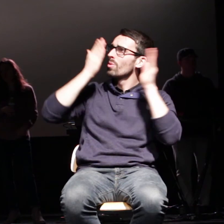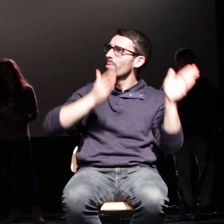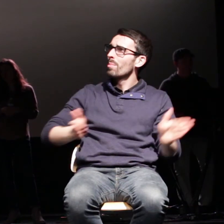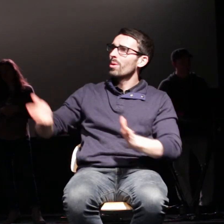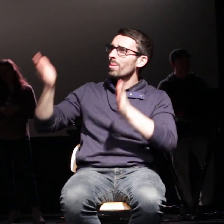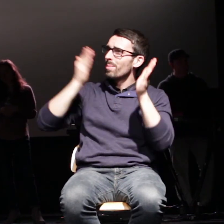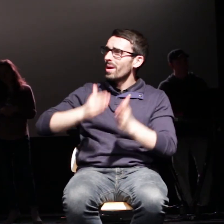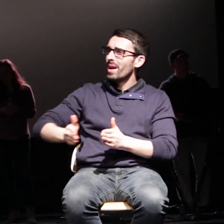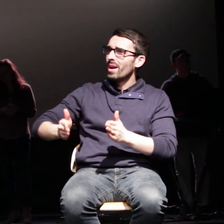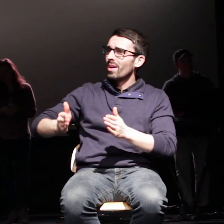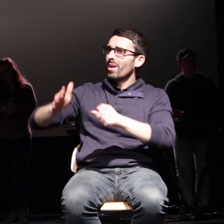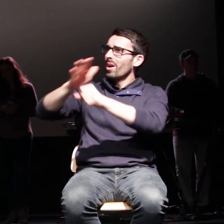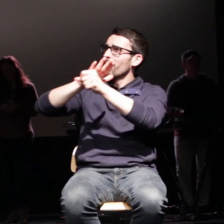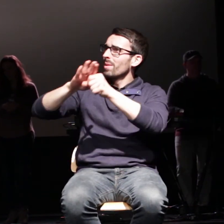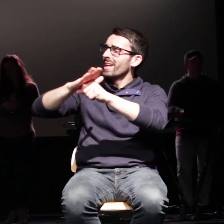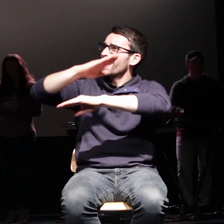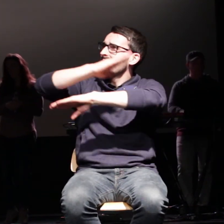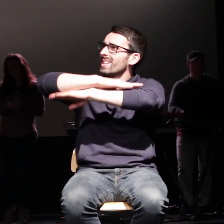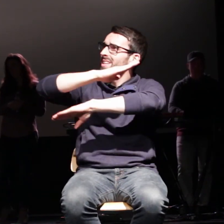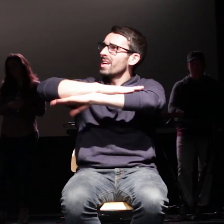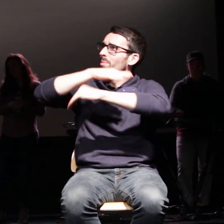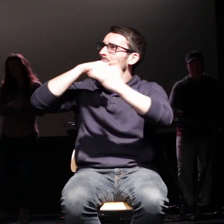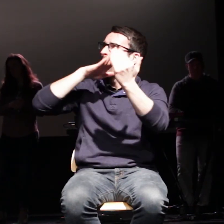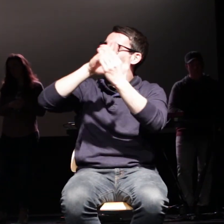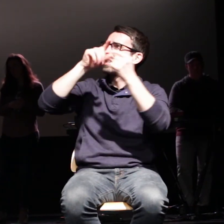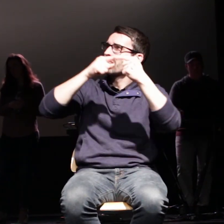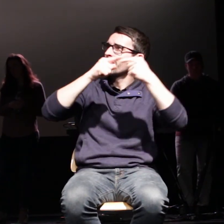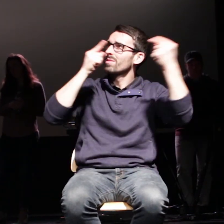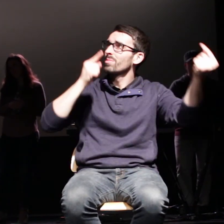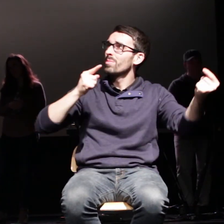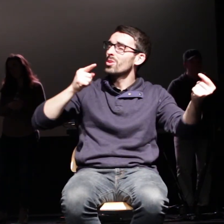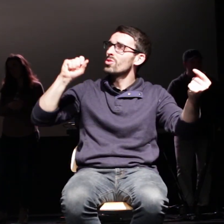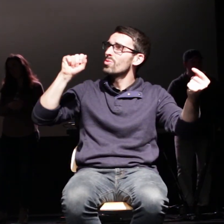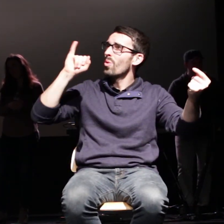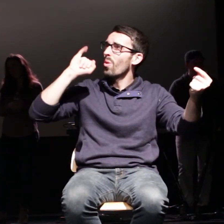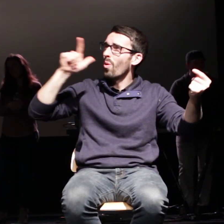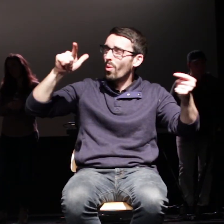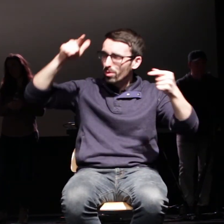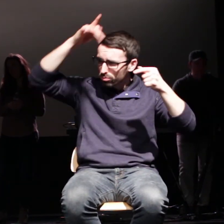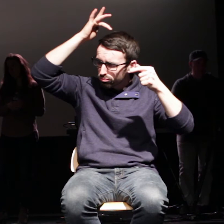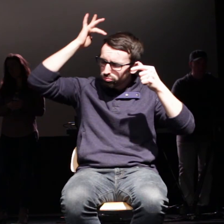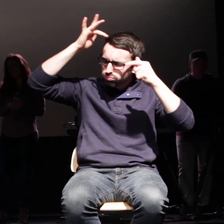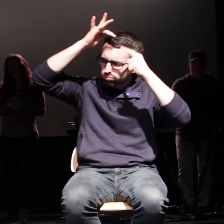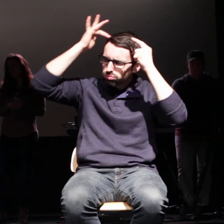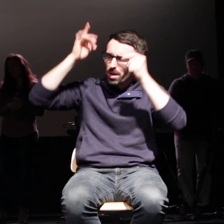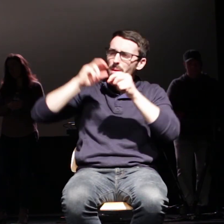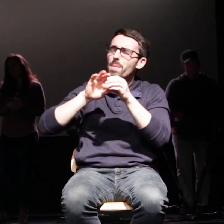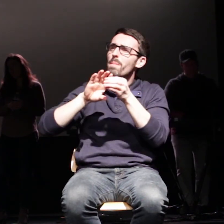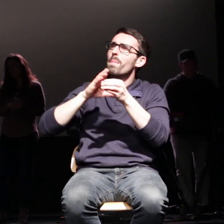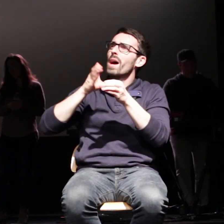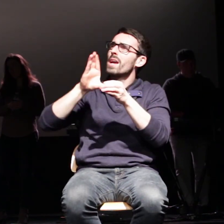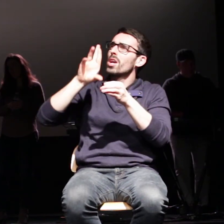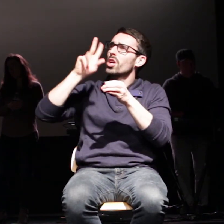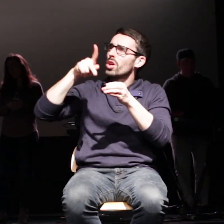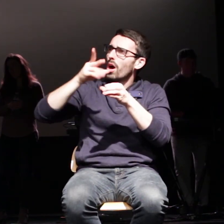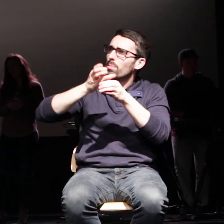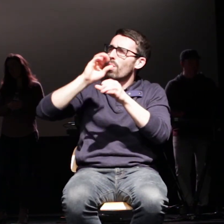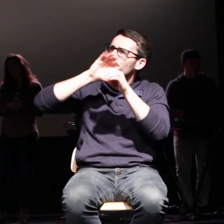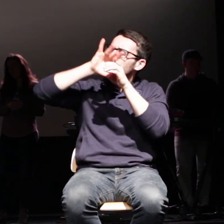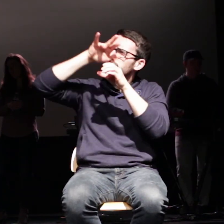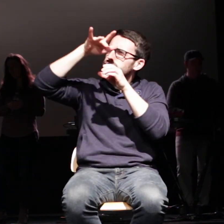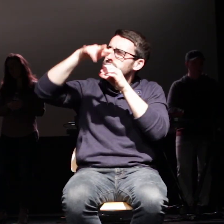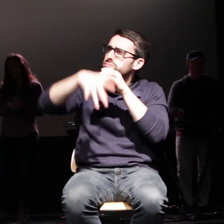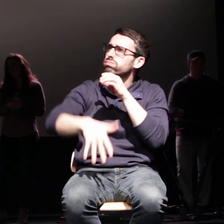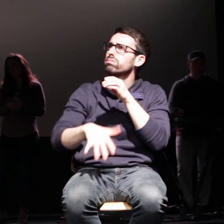the table in the presence of my enemies. You anoint my head with oil, and my cup overflows. Surely goodness